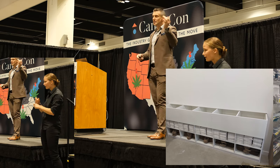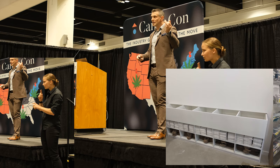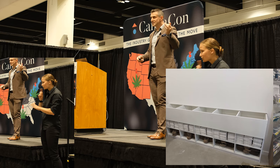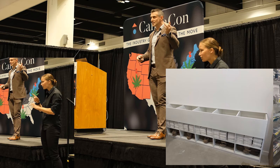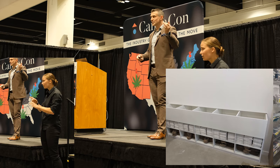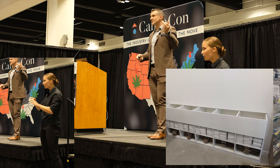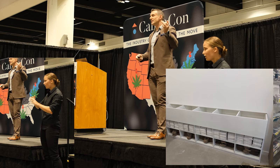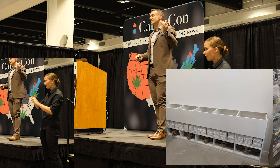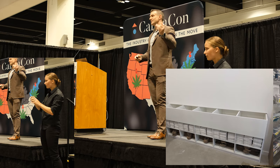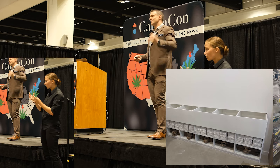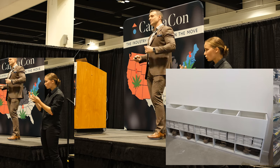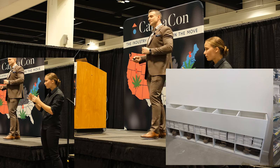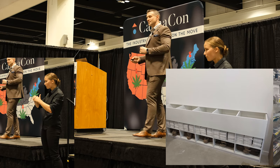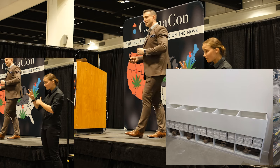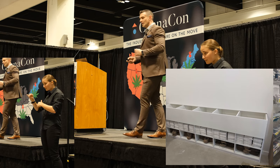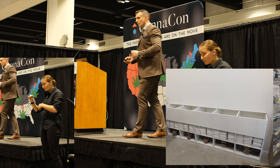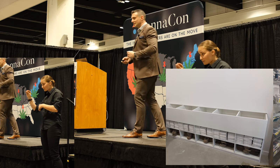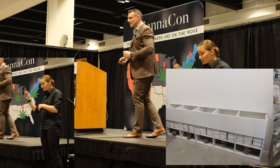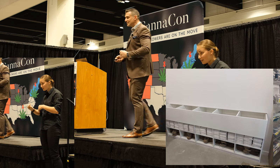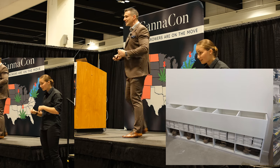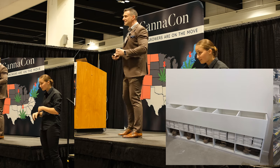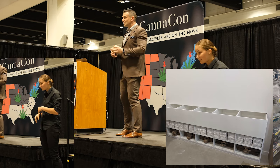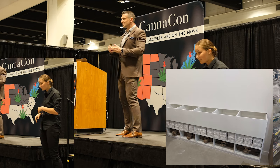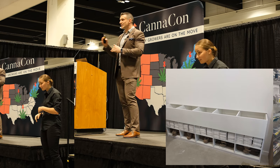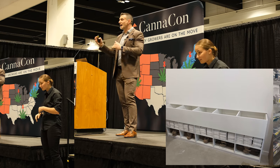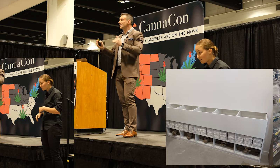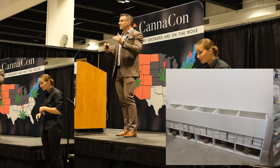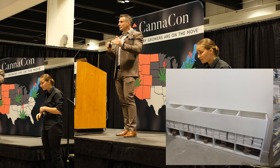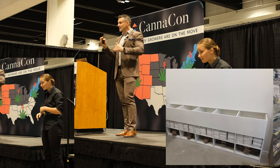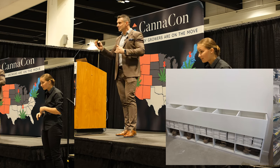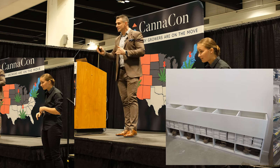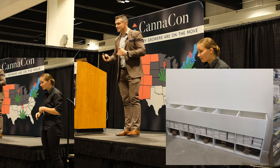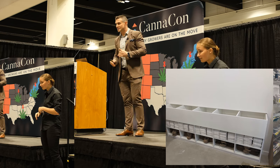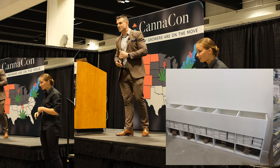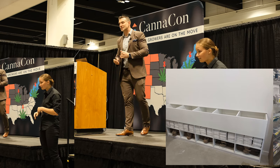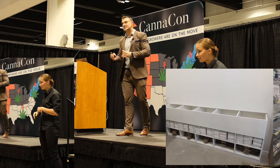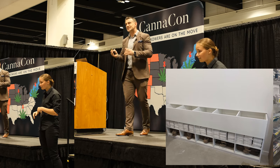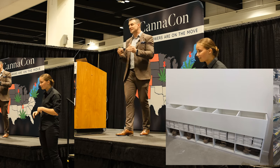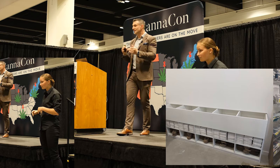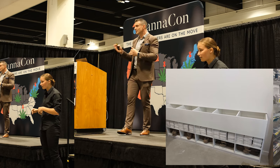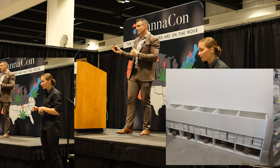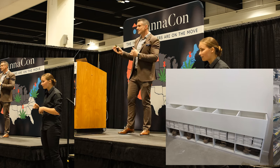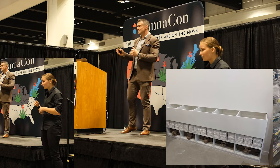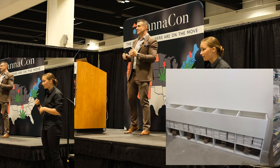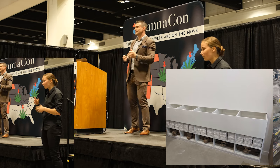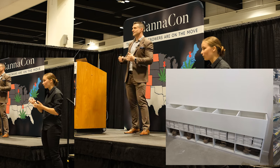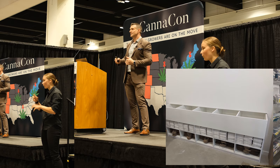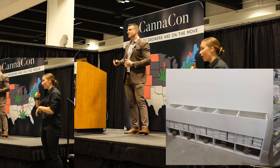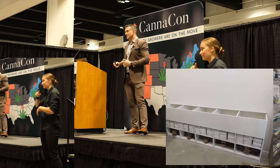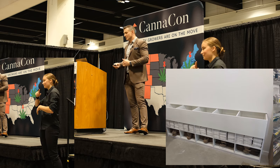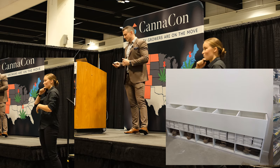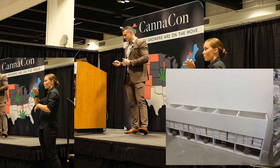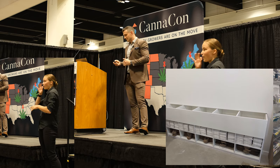keeping humidity above 70%. We're keeping that temperature in an ideal range between 60 and 80 degrees.